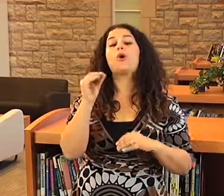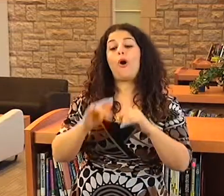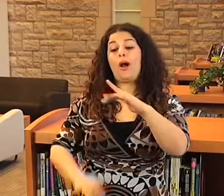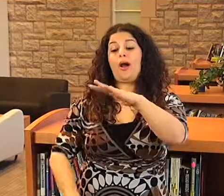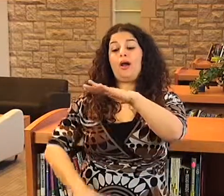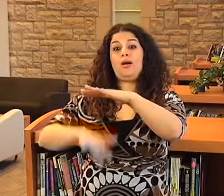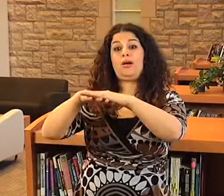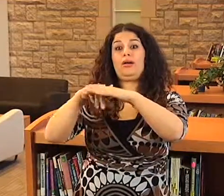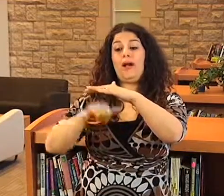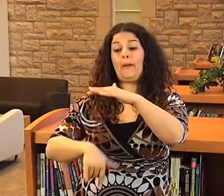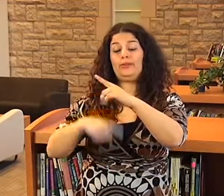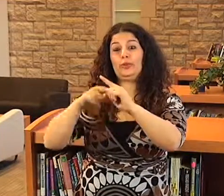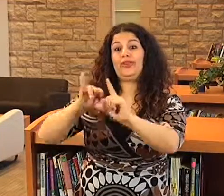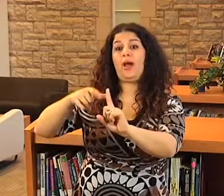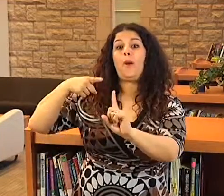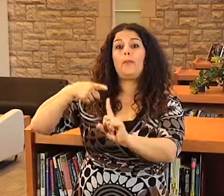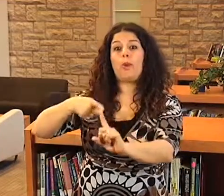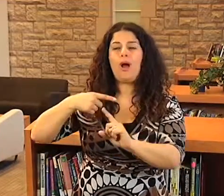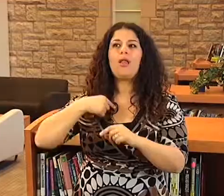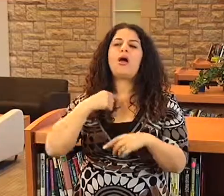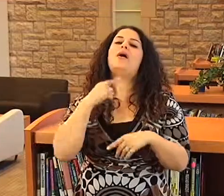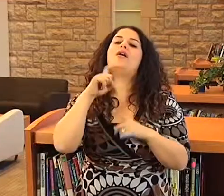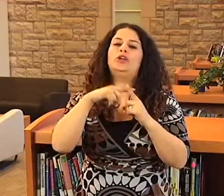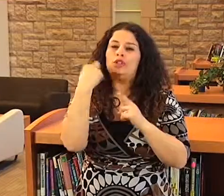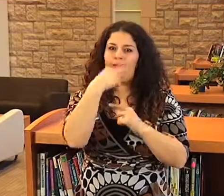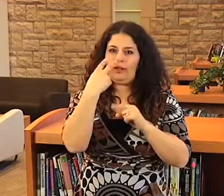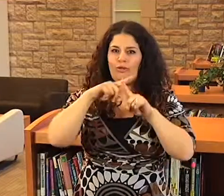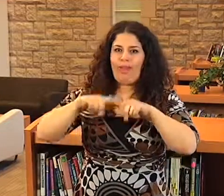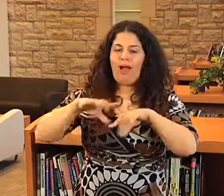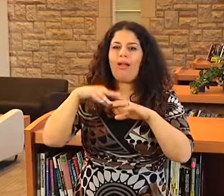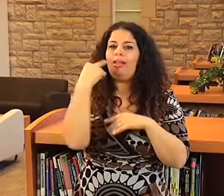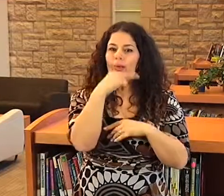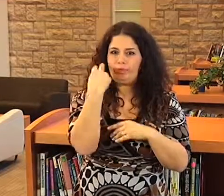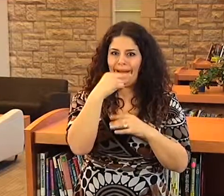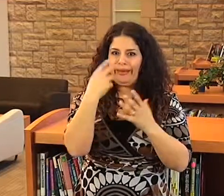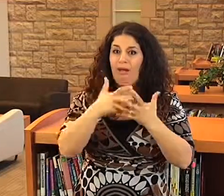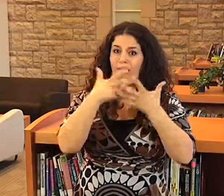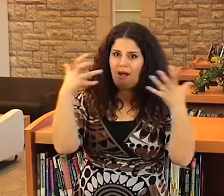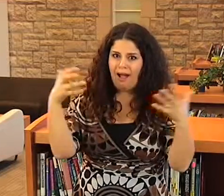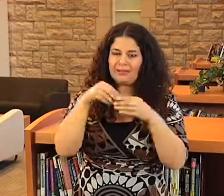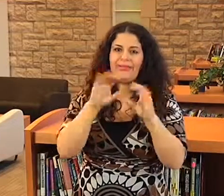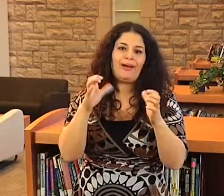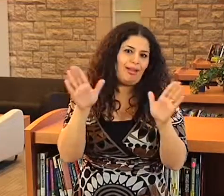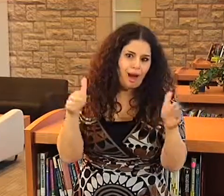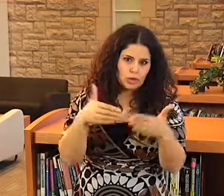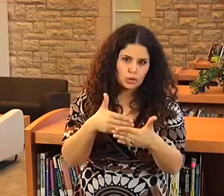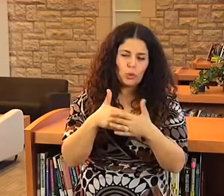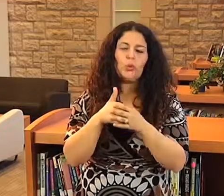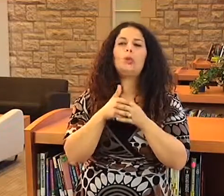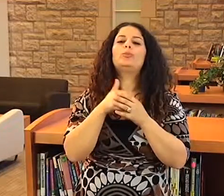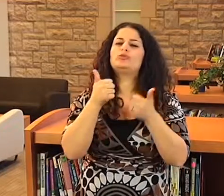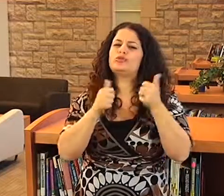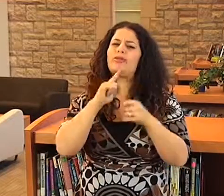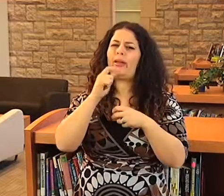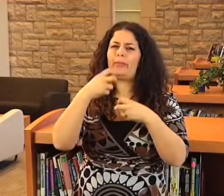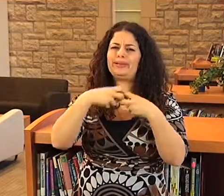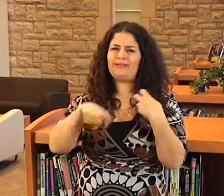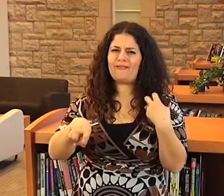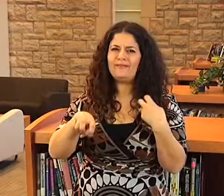15. So growing up, until that point, I relied on lip reading a lot in the classroom. It